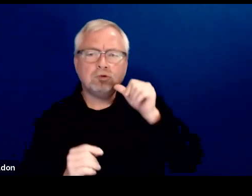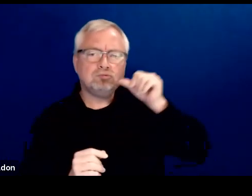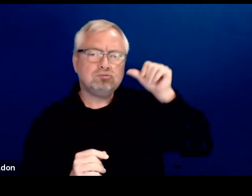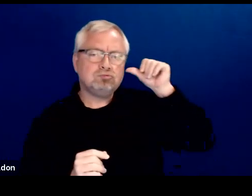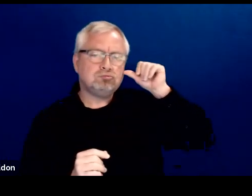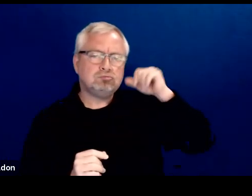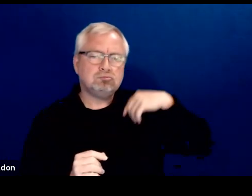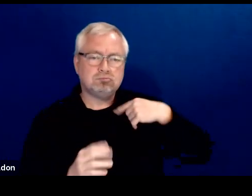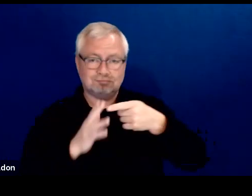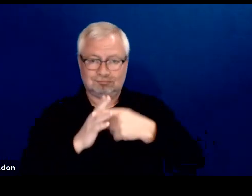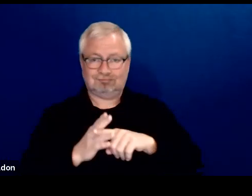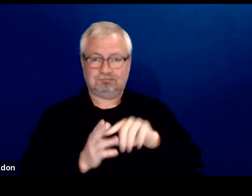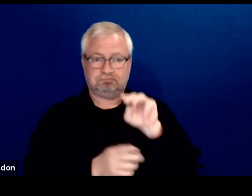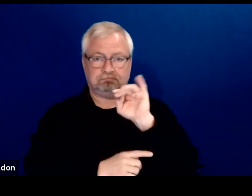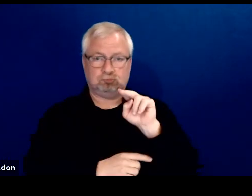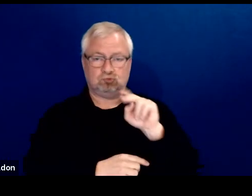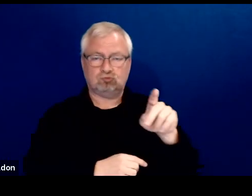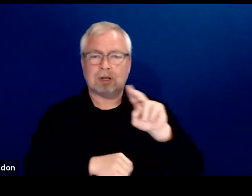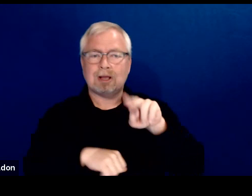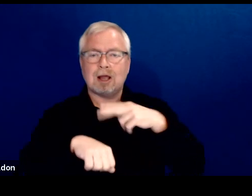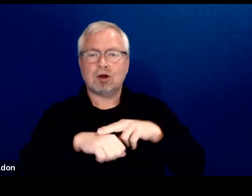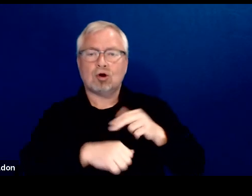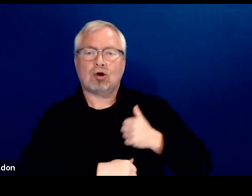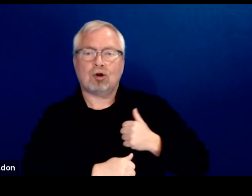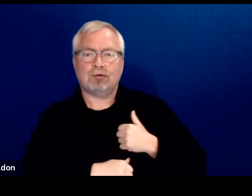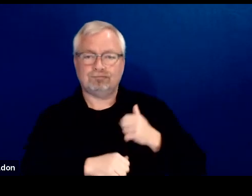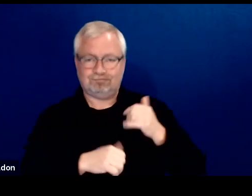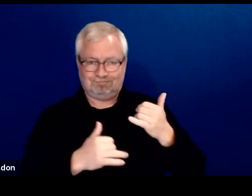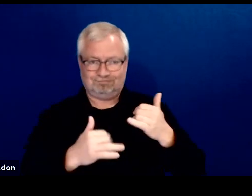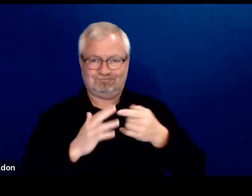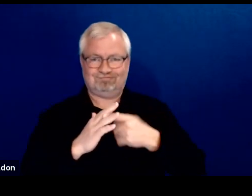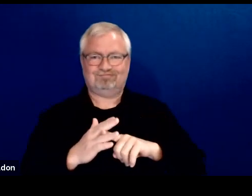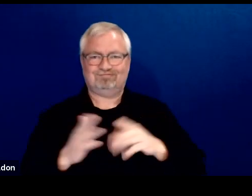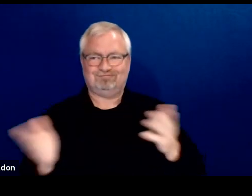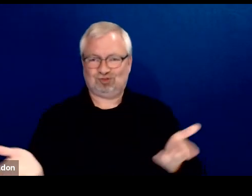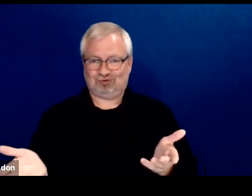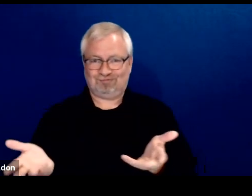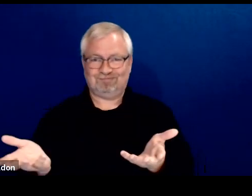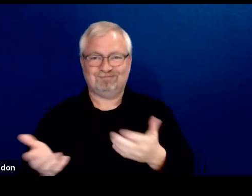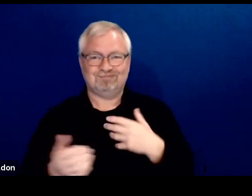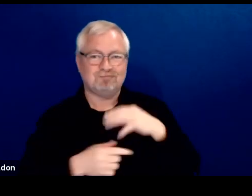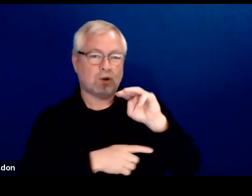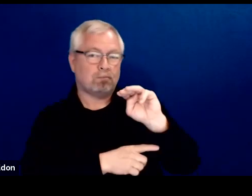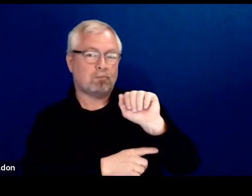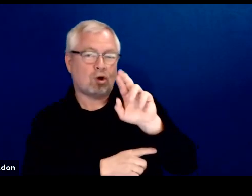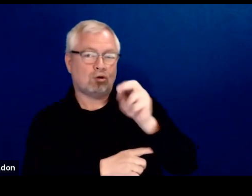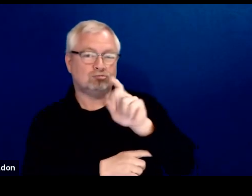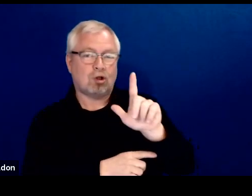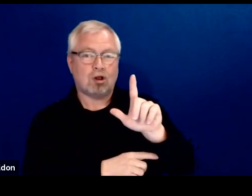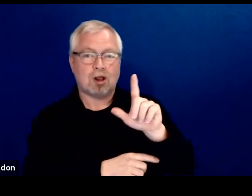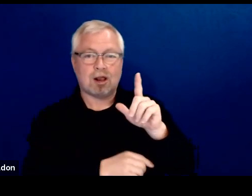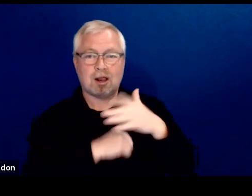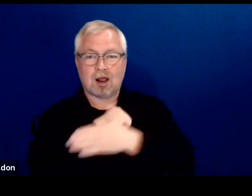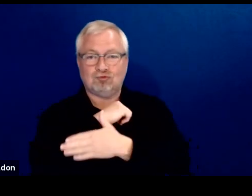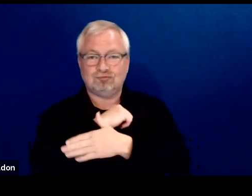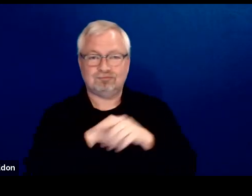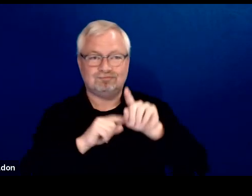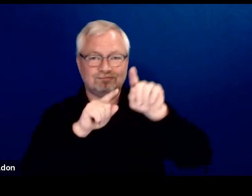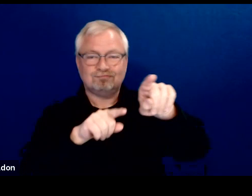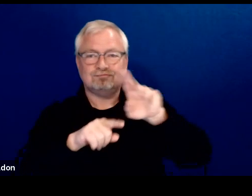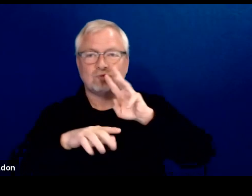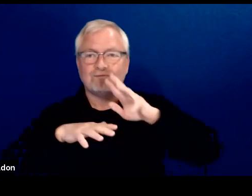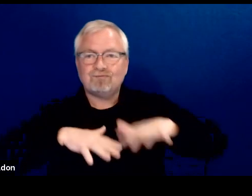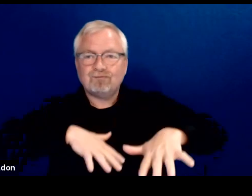as we speak, in Marshall County up in Oslo for the flooding, and is coordinated out of this building in St. Paul. So I want to thank